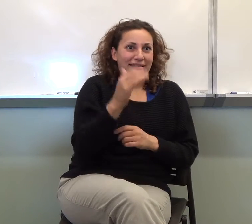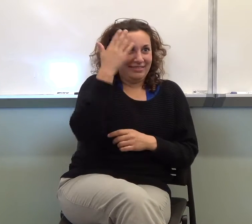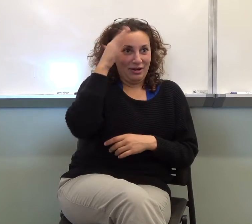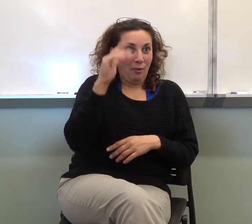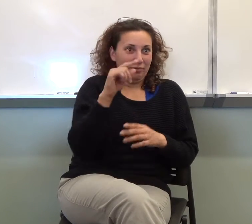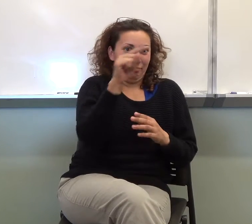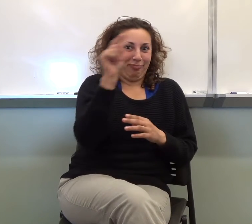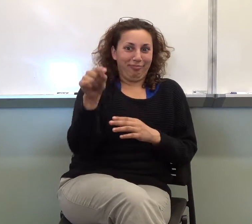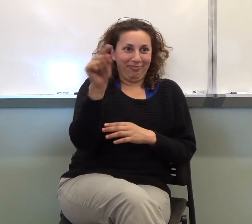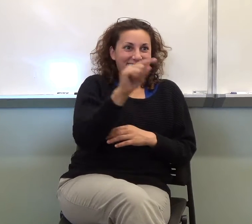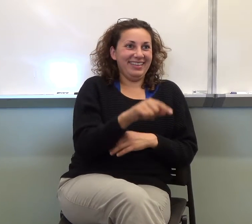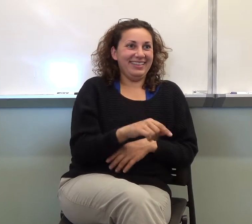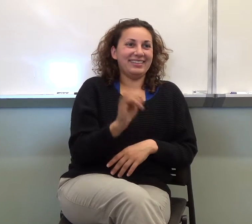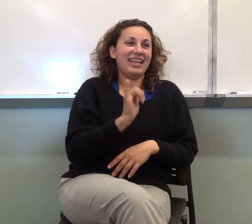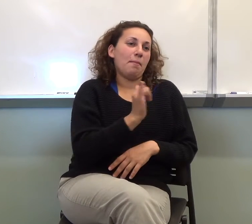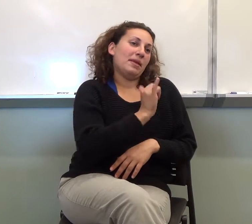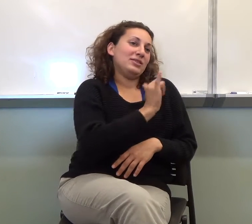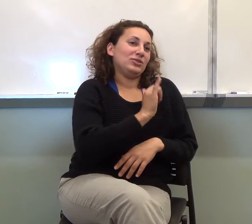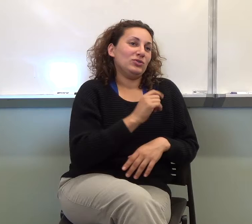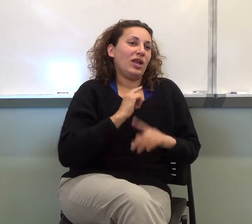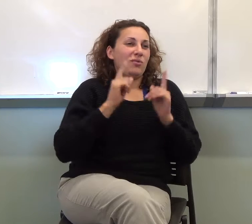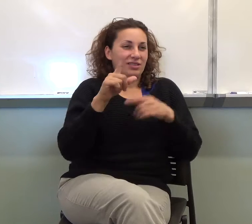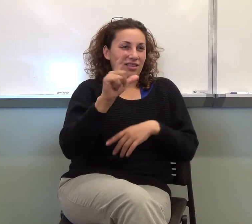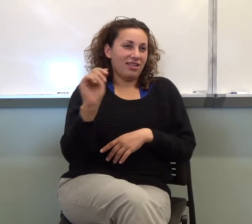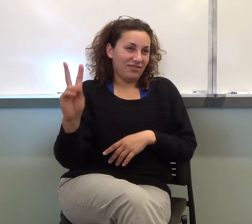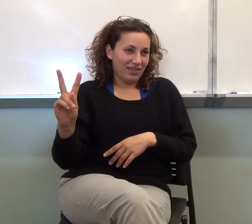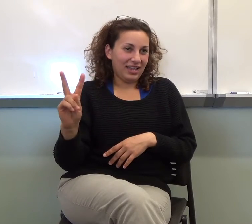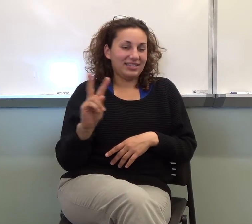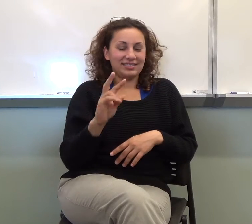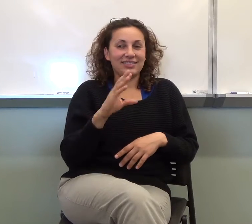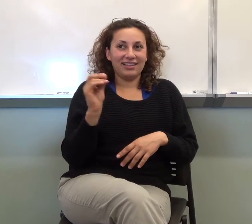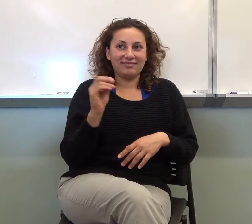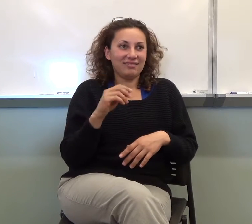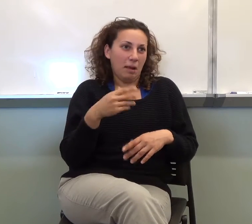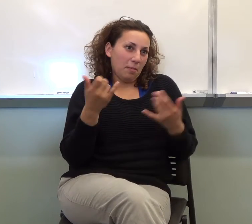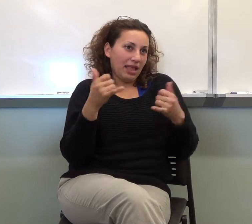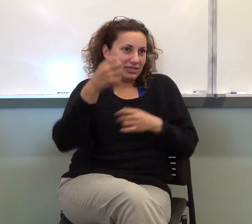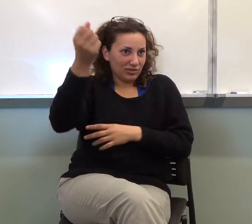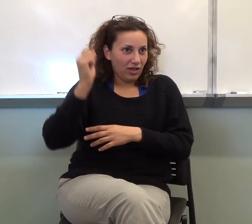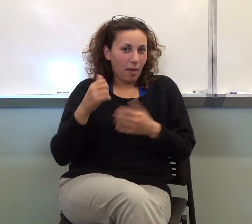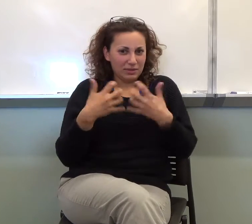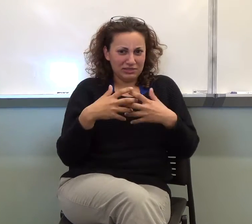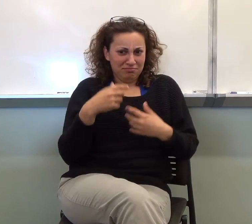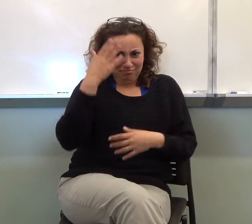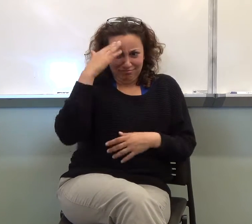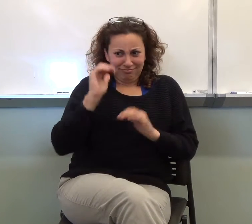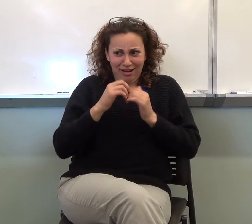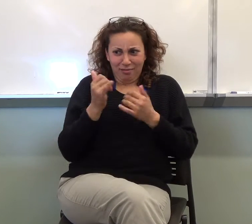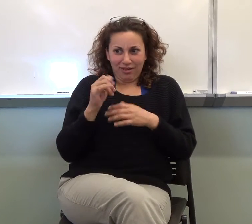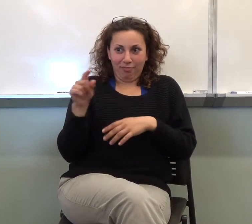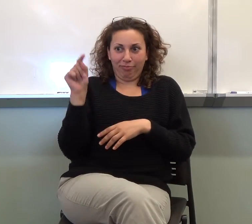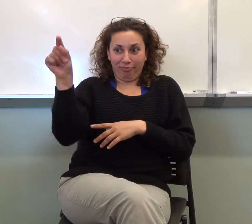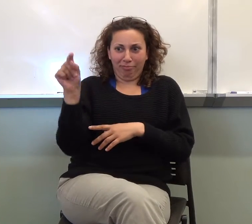it 2 to the right, so it becomes 33. And then you have this 0.33333 thing, which is also